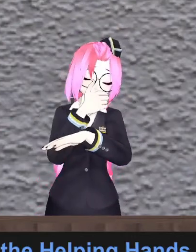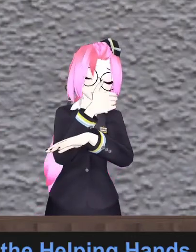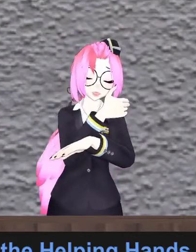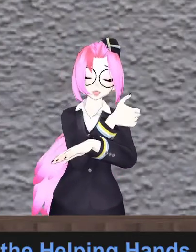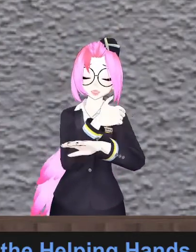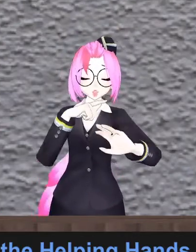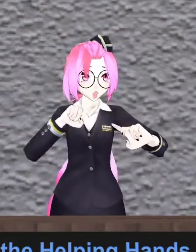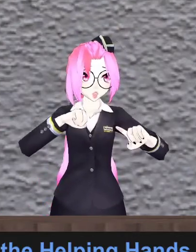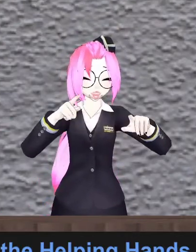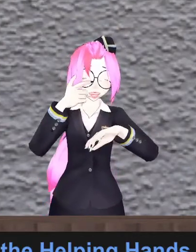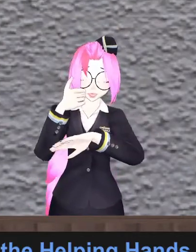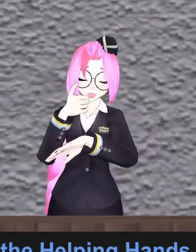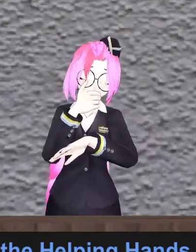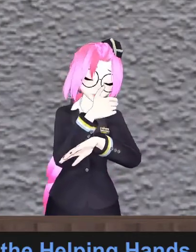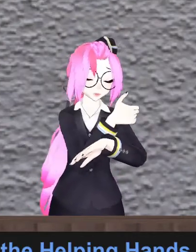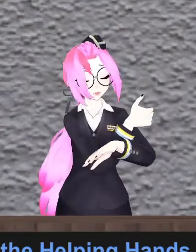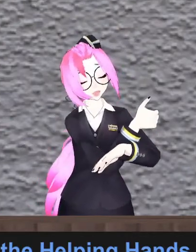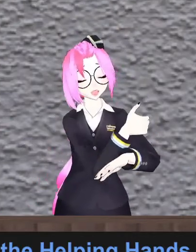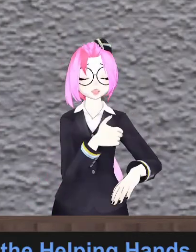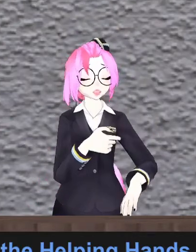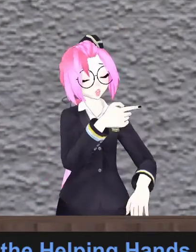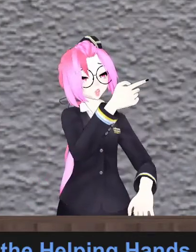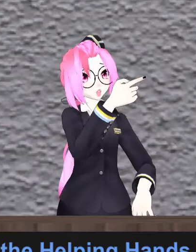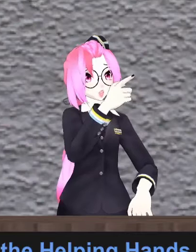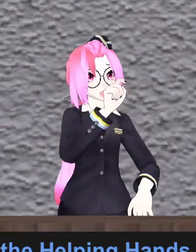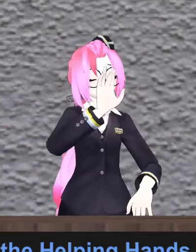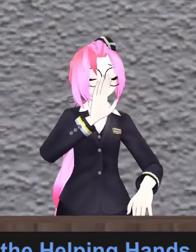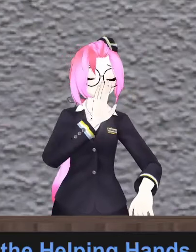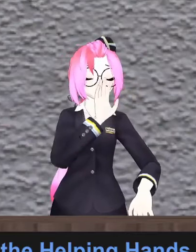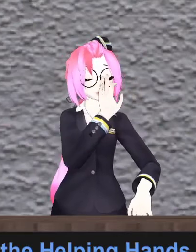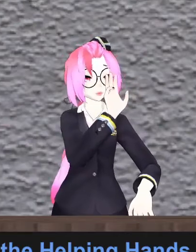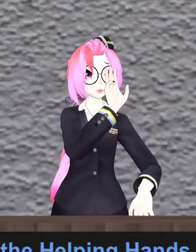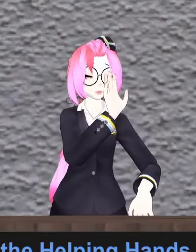place, place. There's a lot of different things placed by each other. Yeah, what's up, extra?